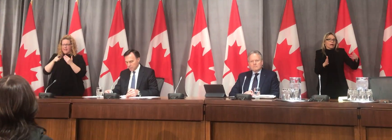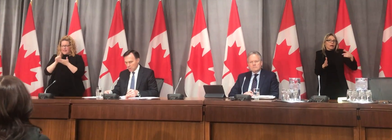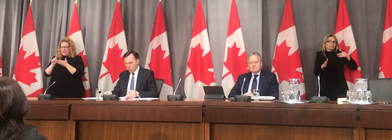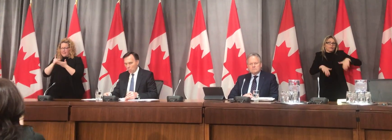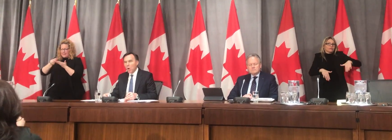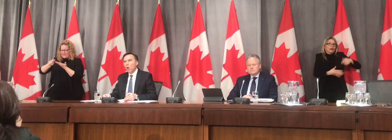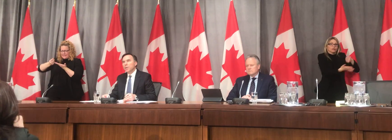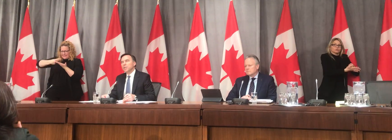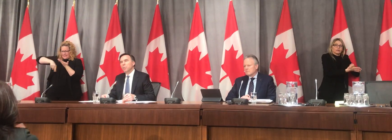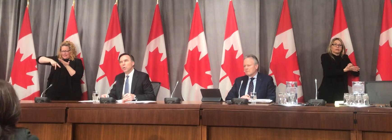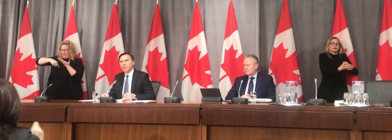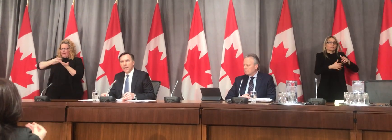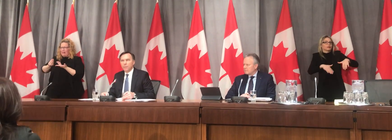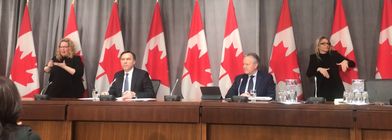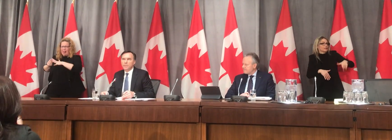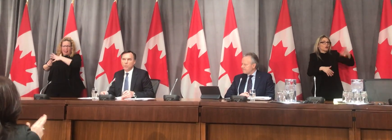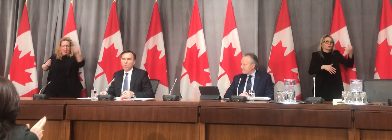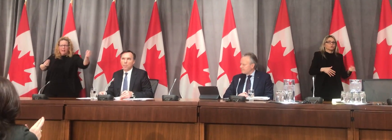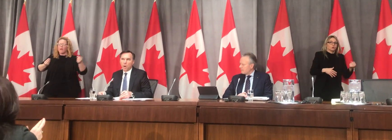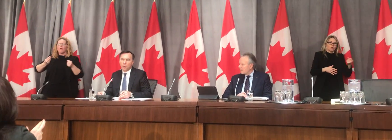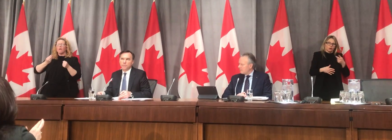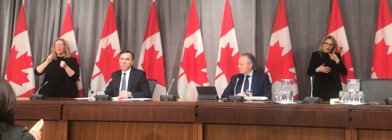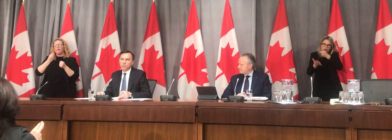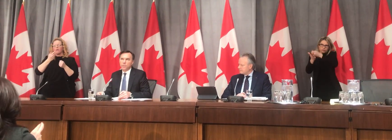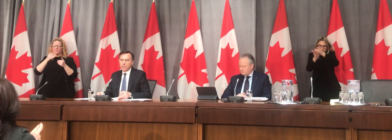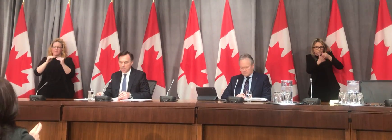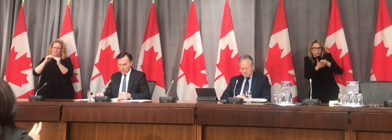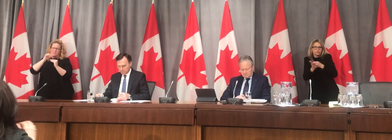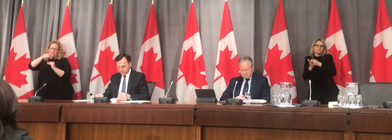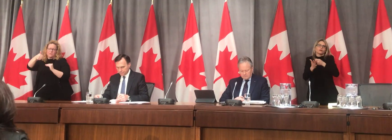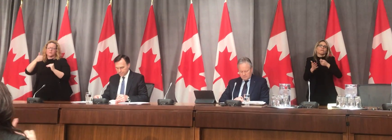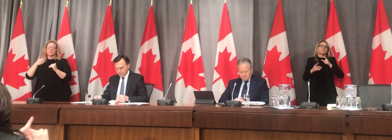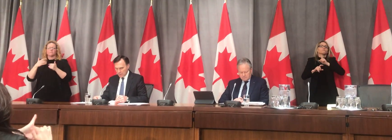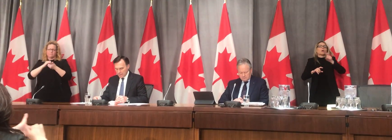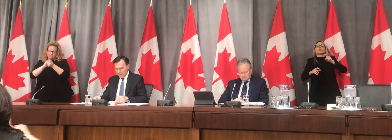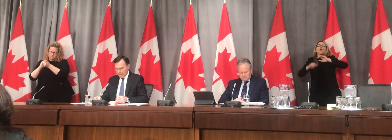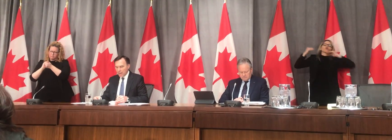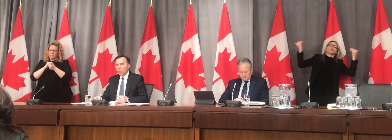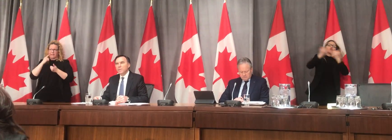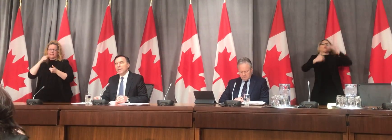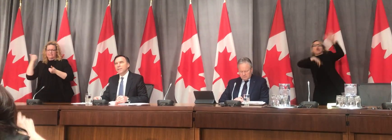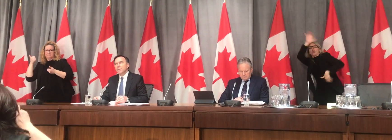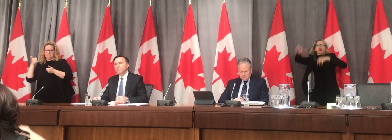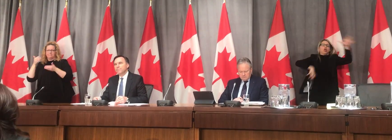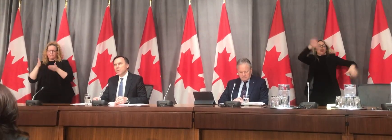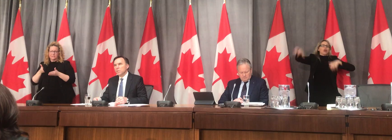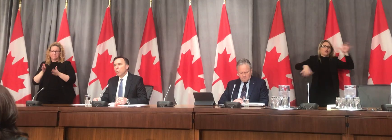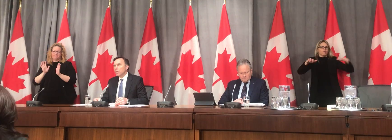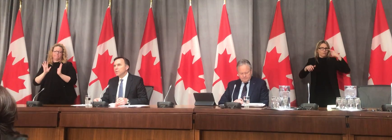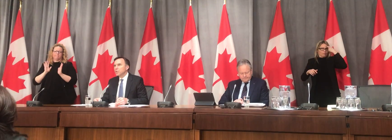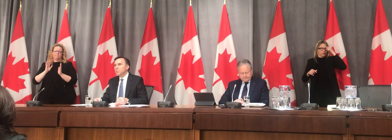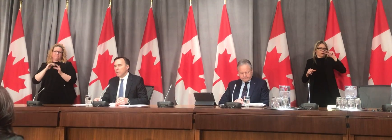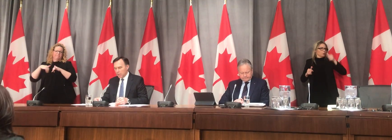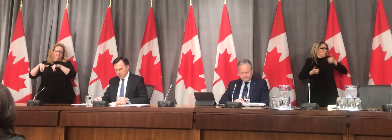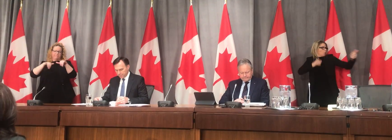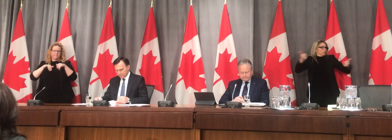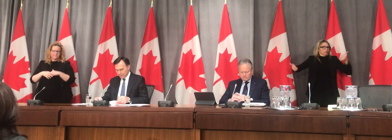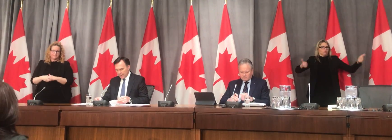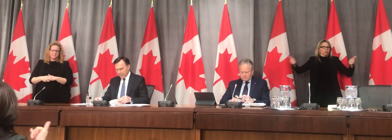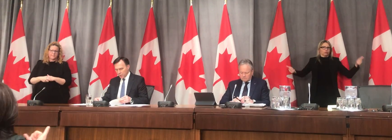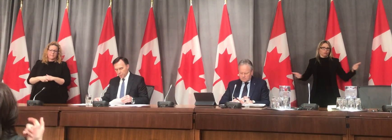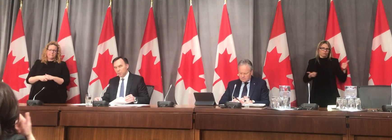We all need to pull together and to do our part during this time. And I want to say that this work is just